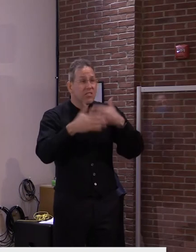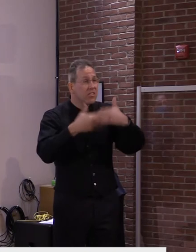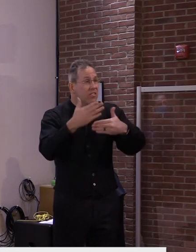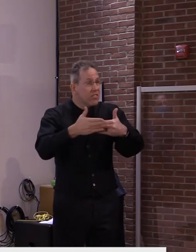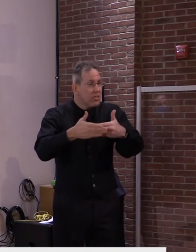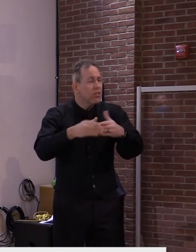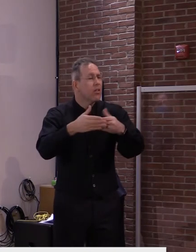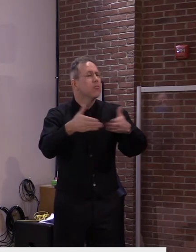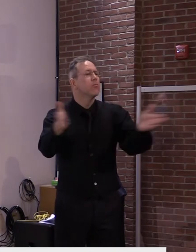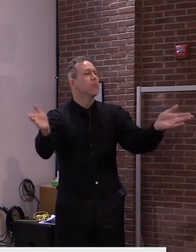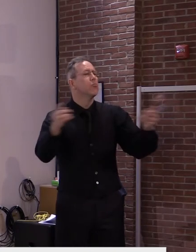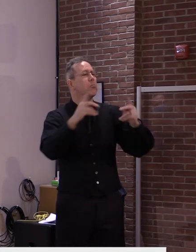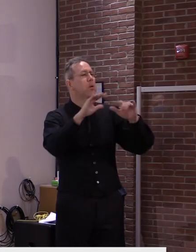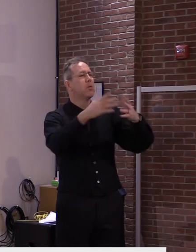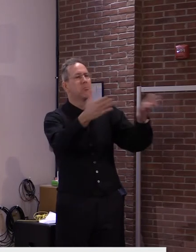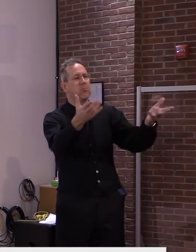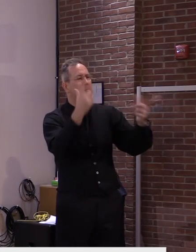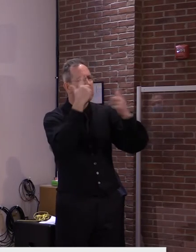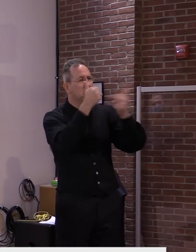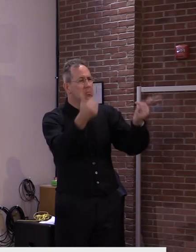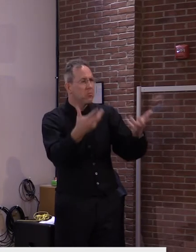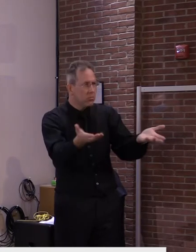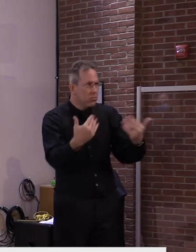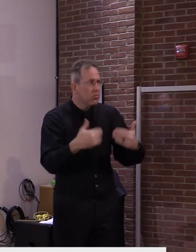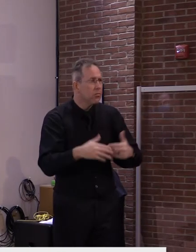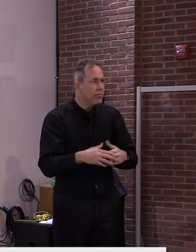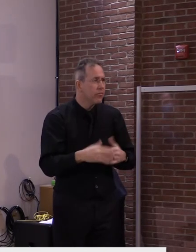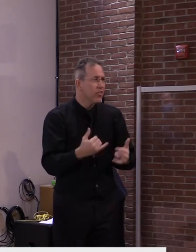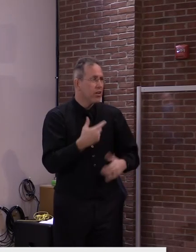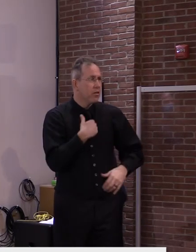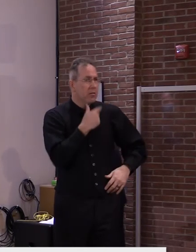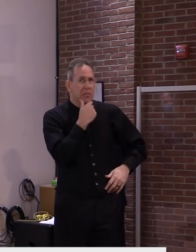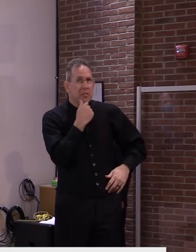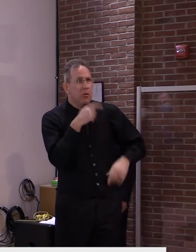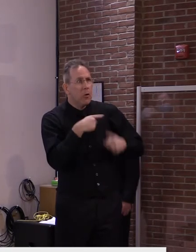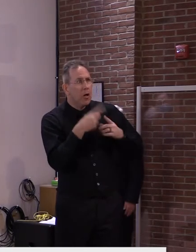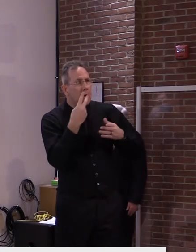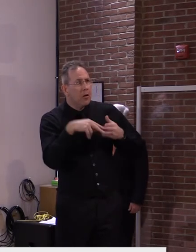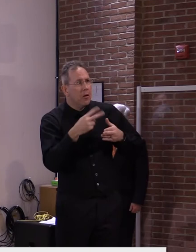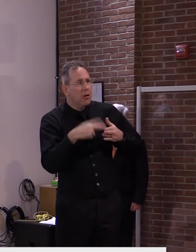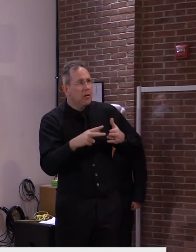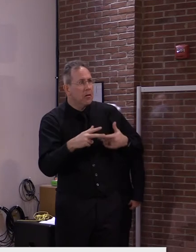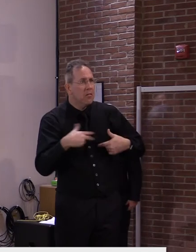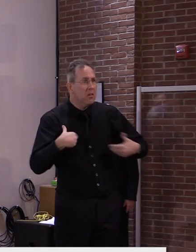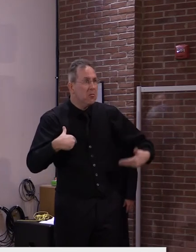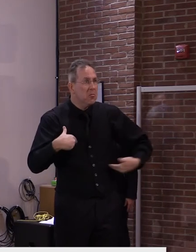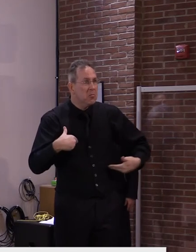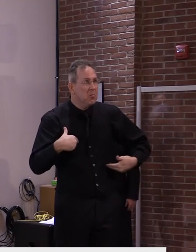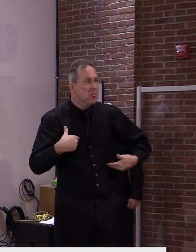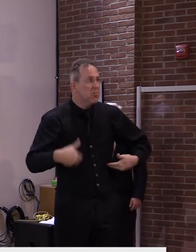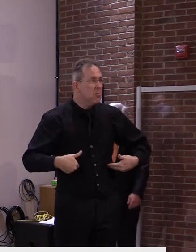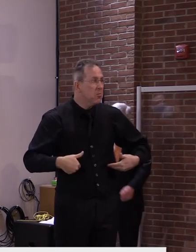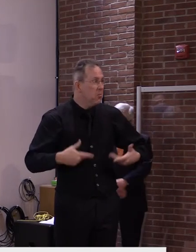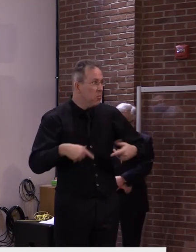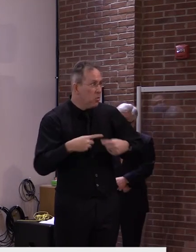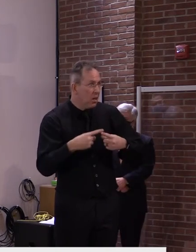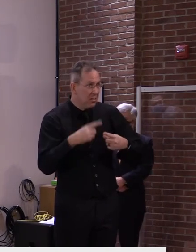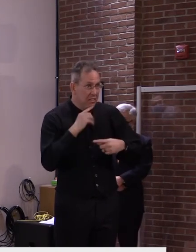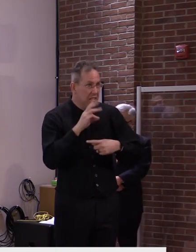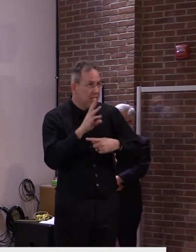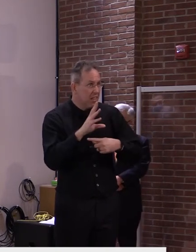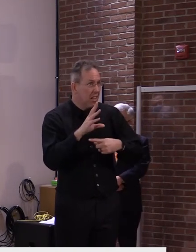If he's 64 and a half at this point, this one individual reader, he might get to 65 and